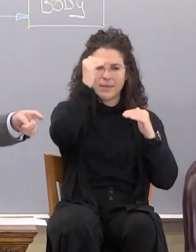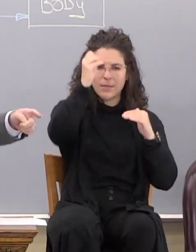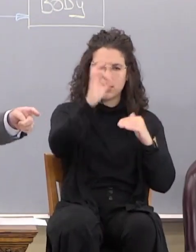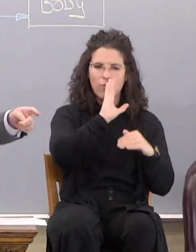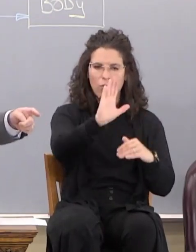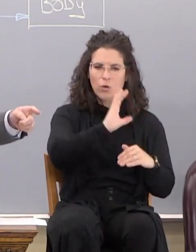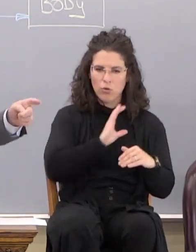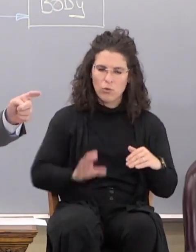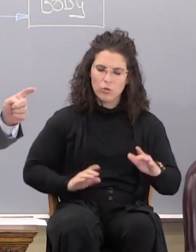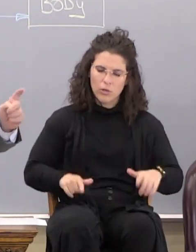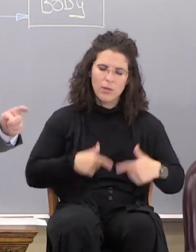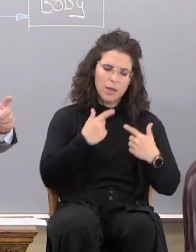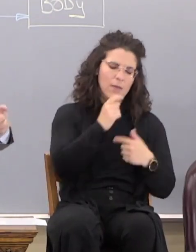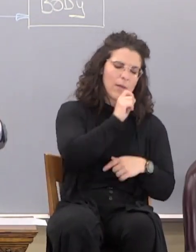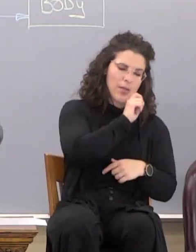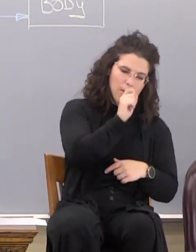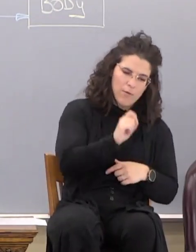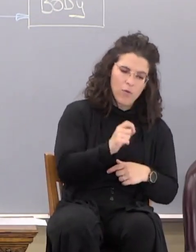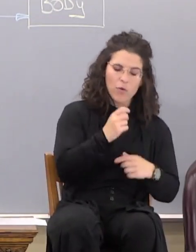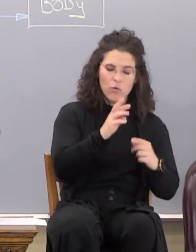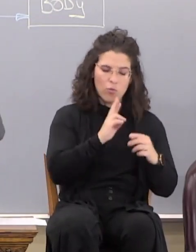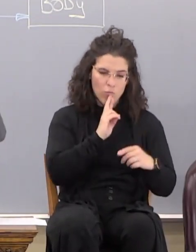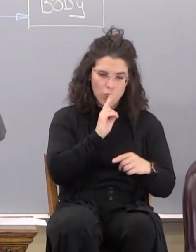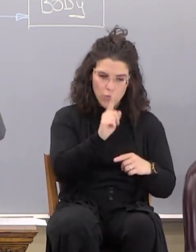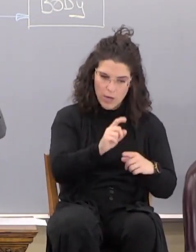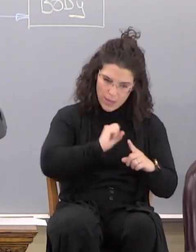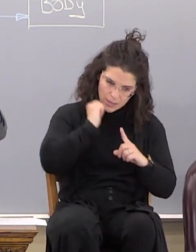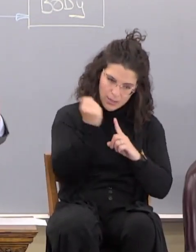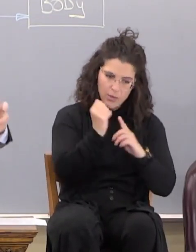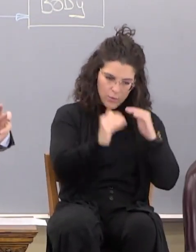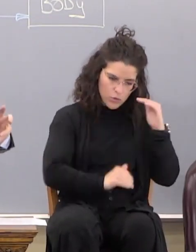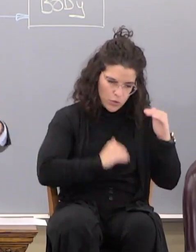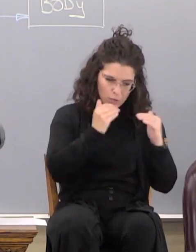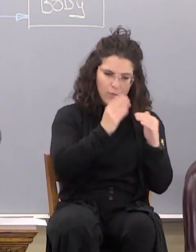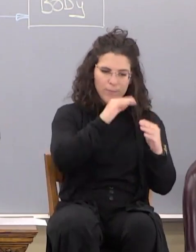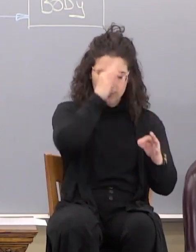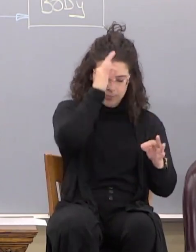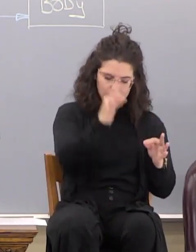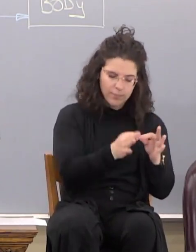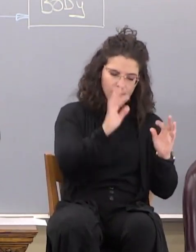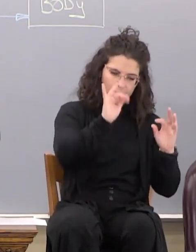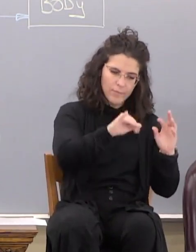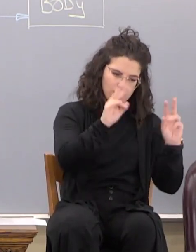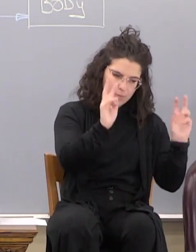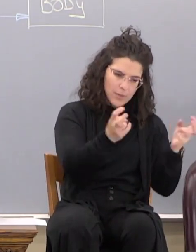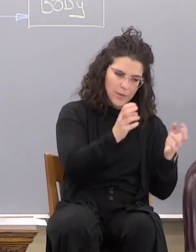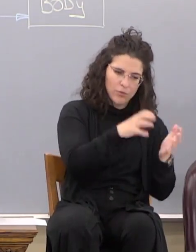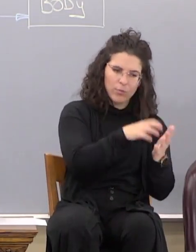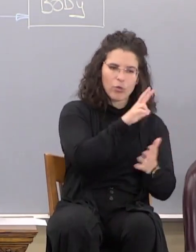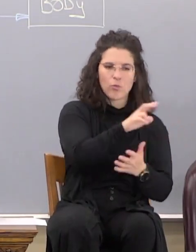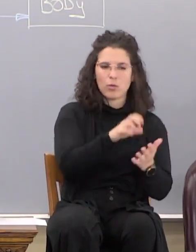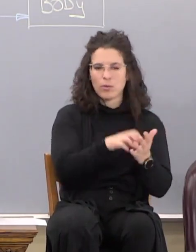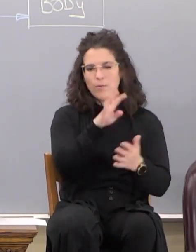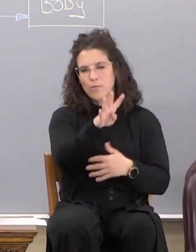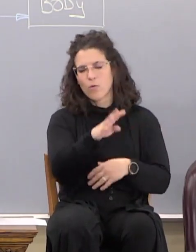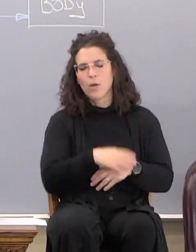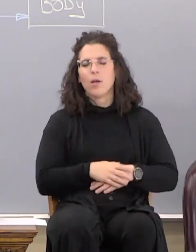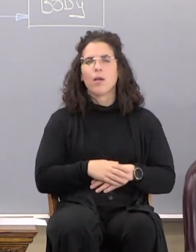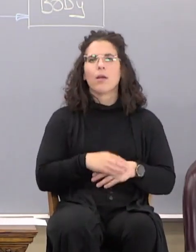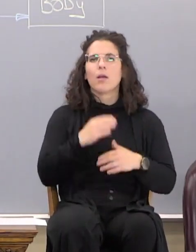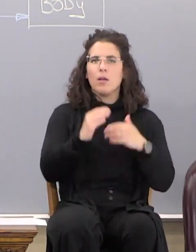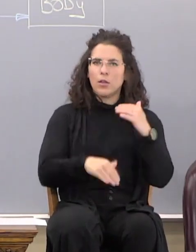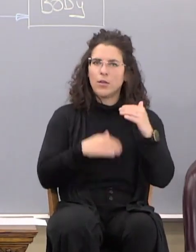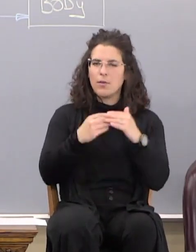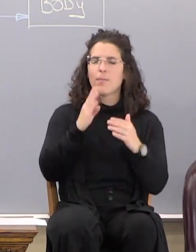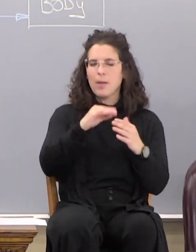having the reality of being justified by faith. Justification is the issue in chapter 3 and 4. Justification, and it's by faith, chapter